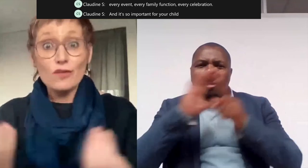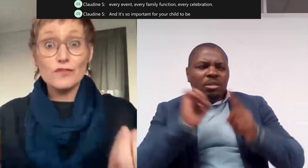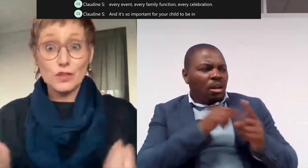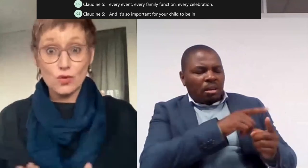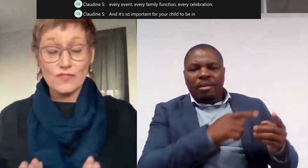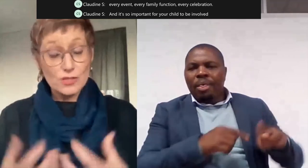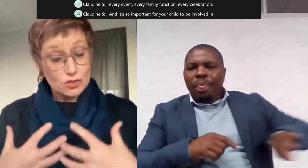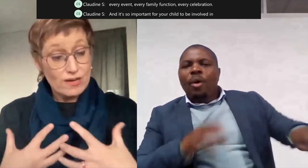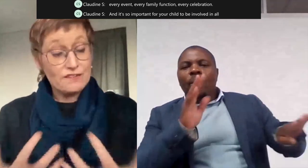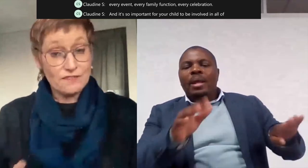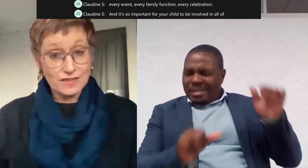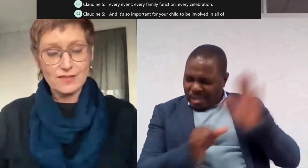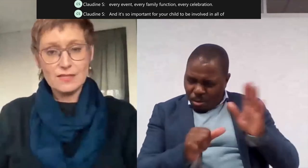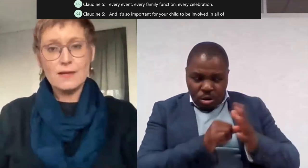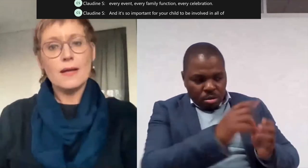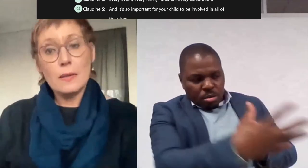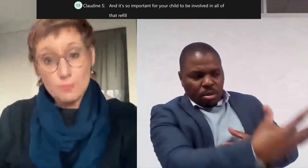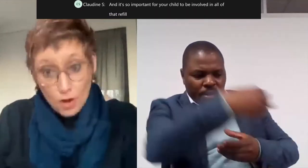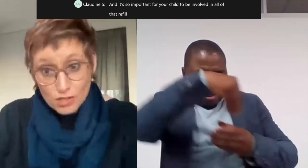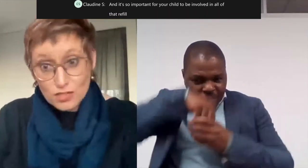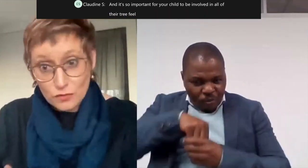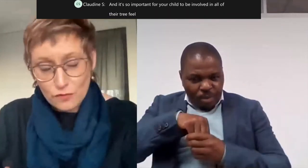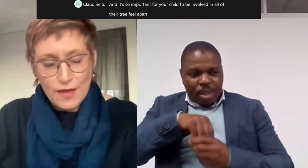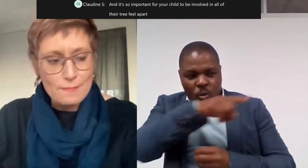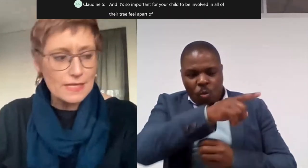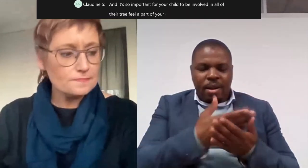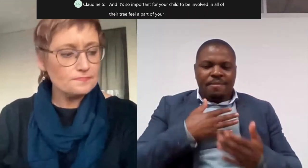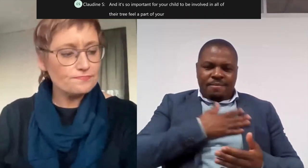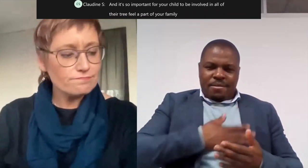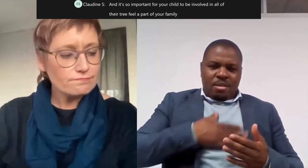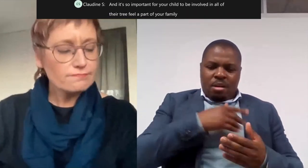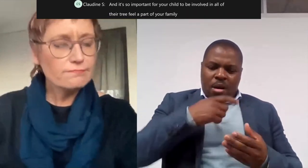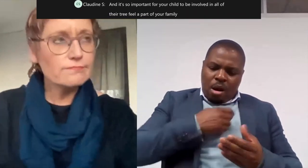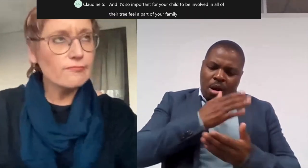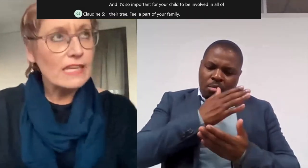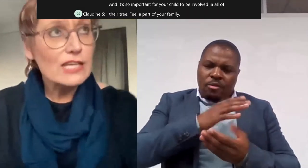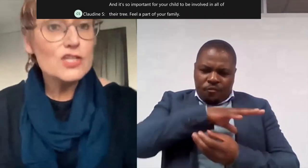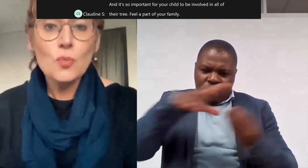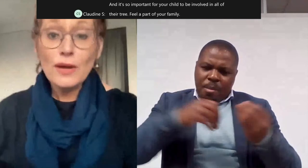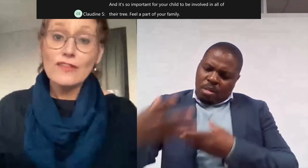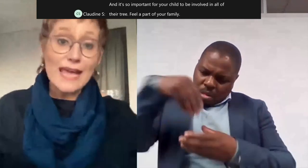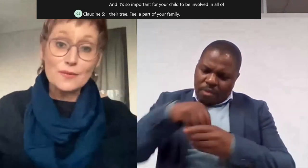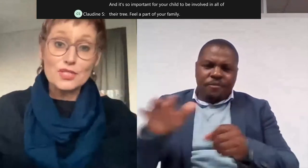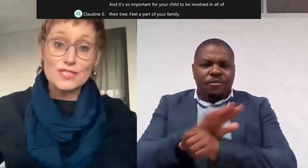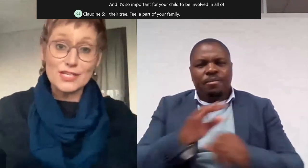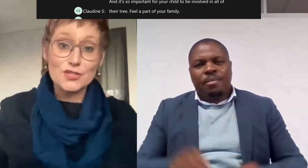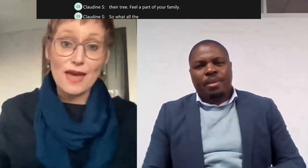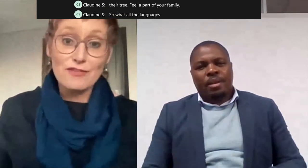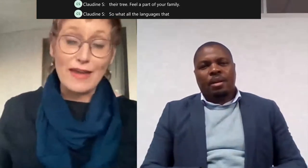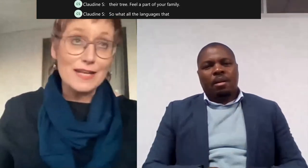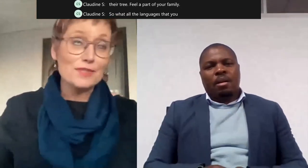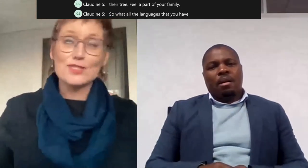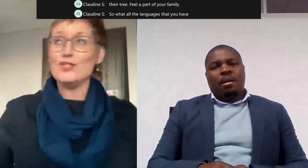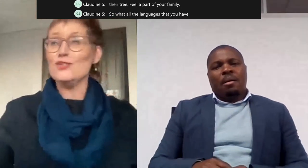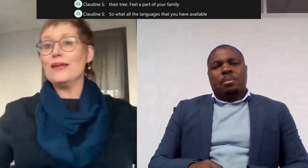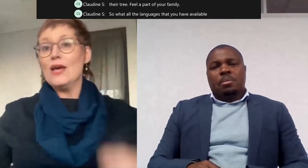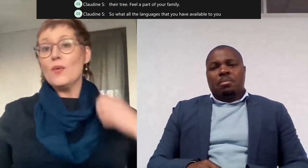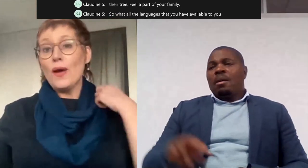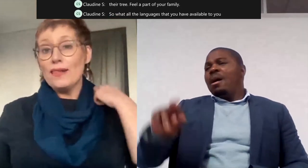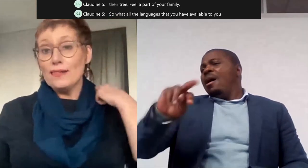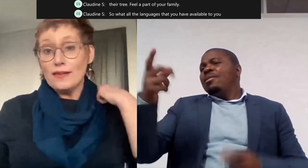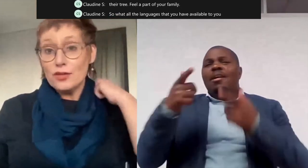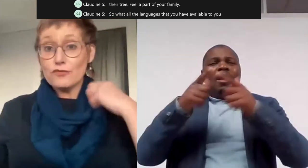to be involved in all of that, to really feel a part of your family. So what are the languages that you have available to